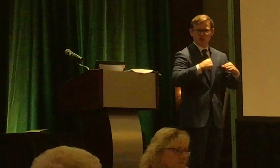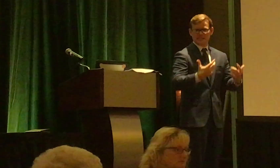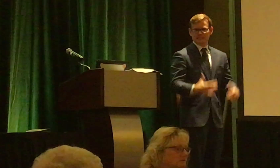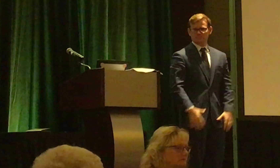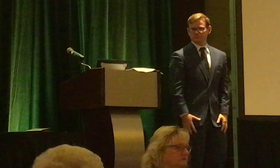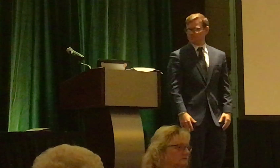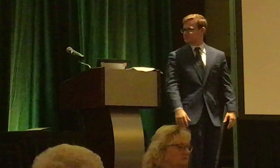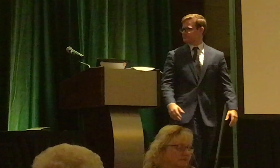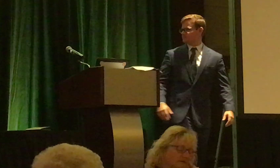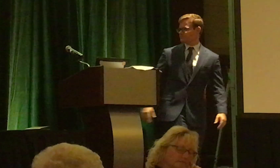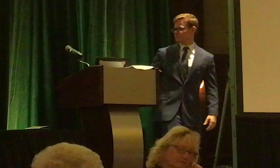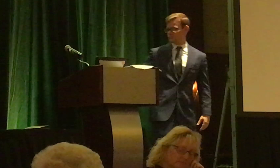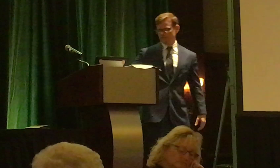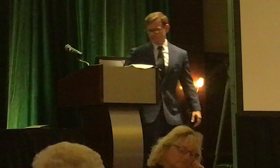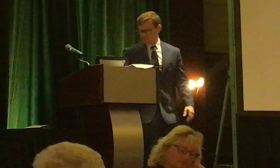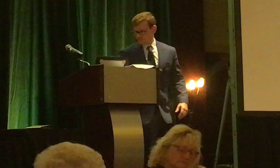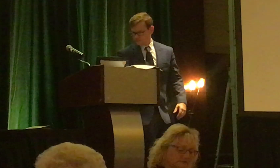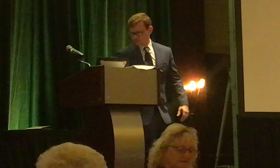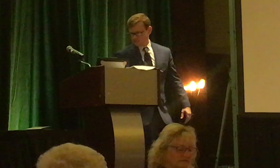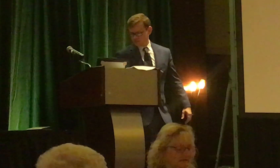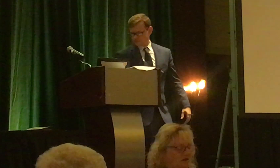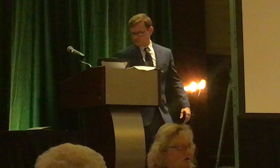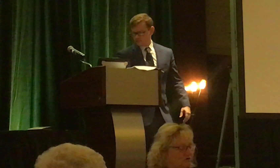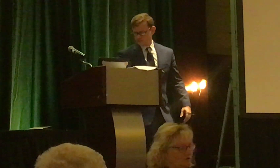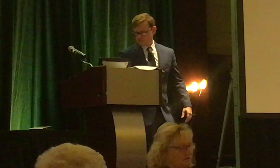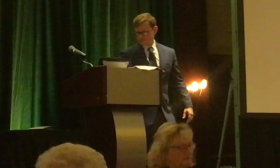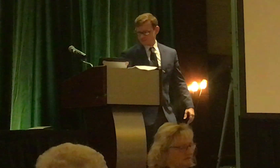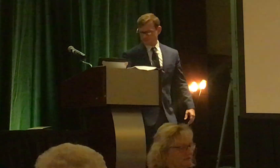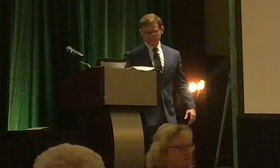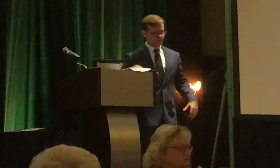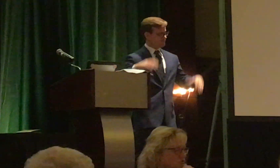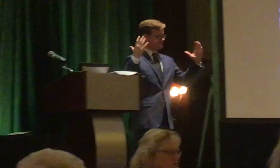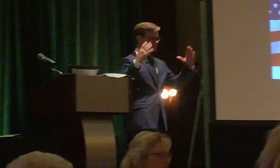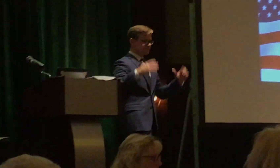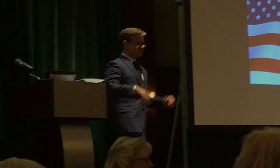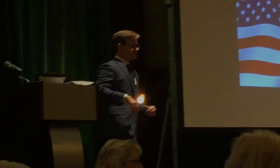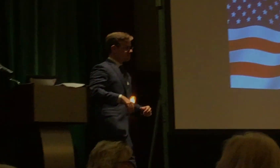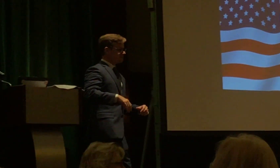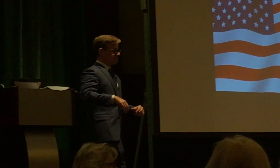do to achieve our national security.